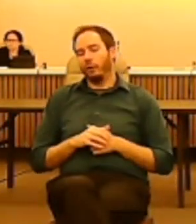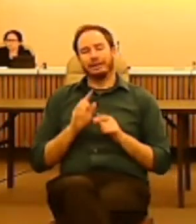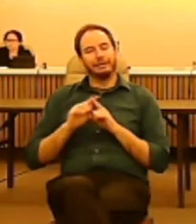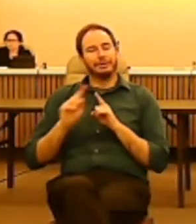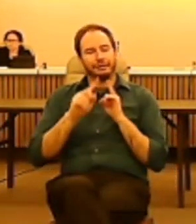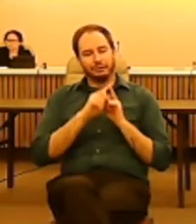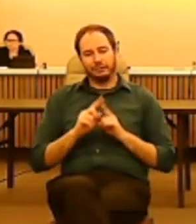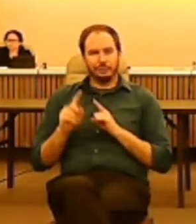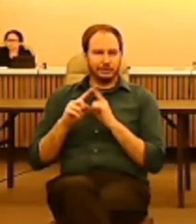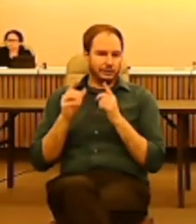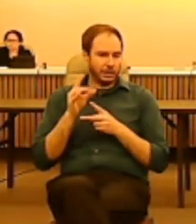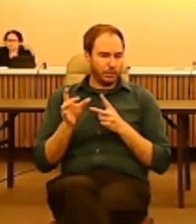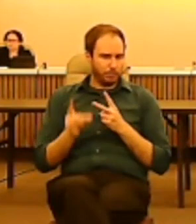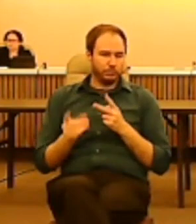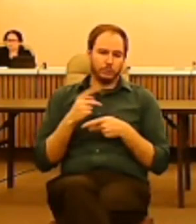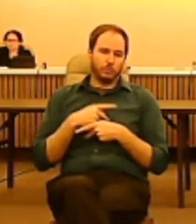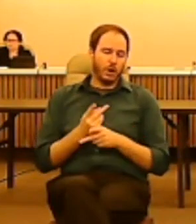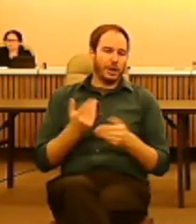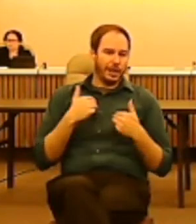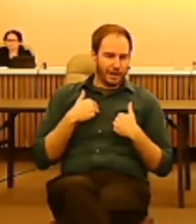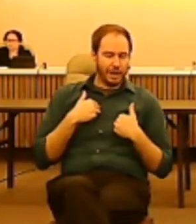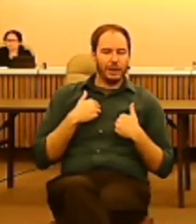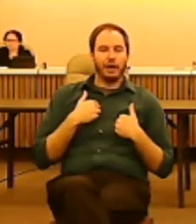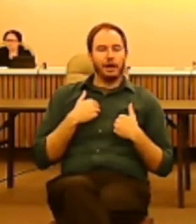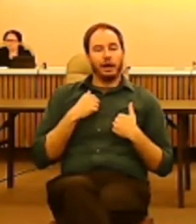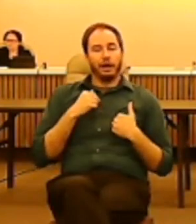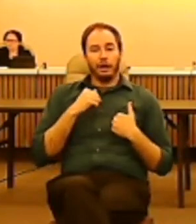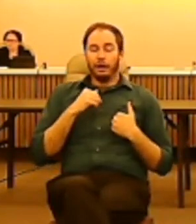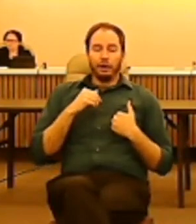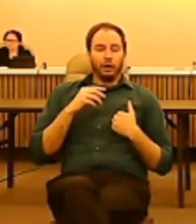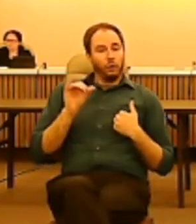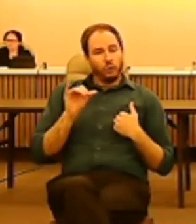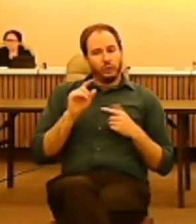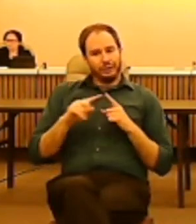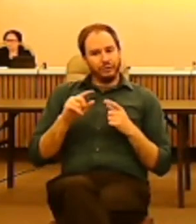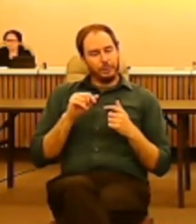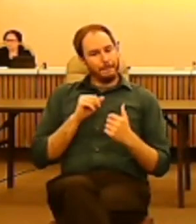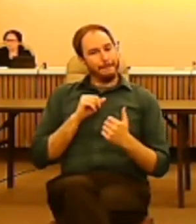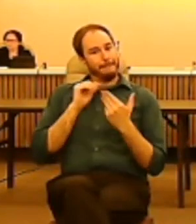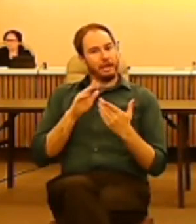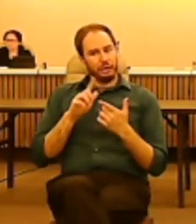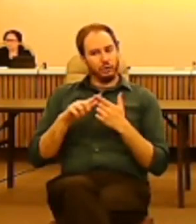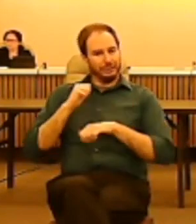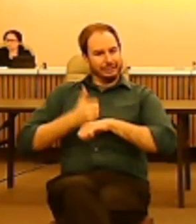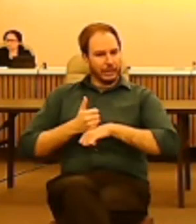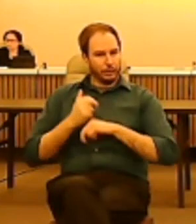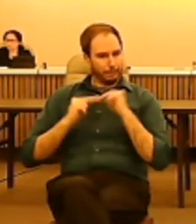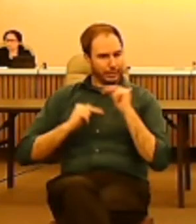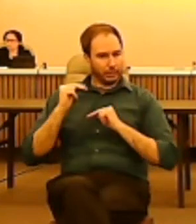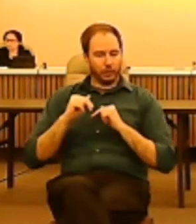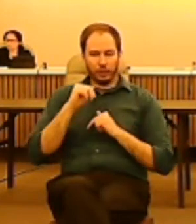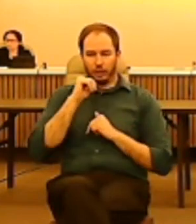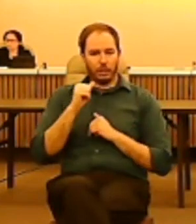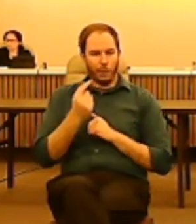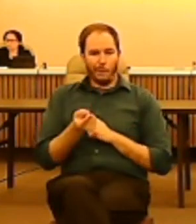of different products out there, and not just products, but there are different ways to achieve the higher ratings. There's not